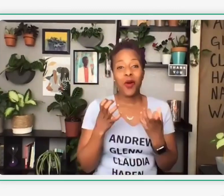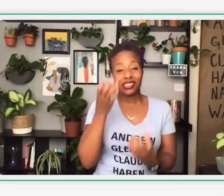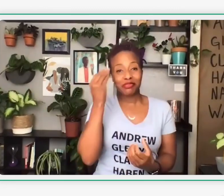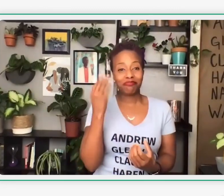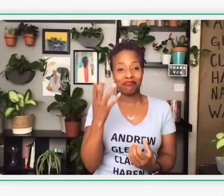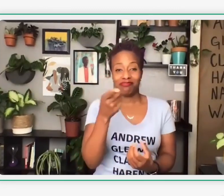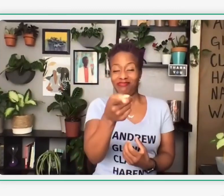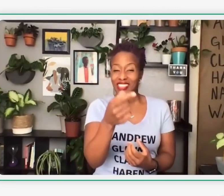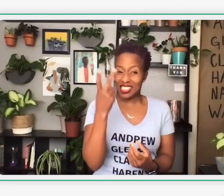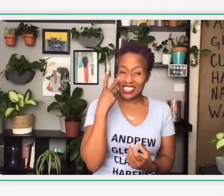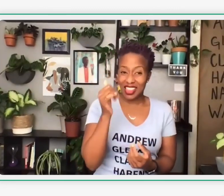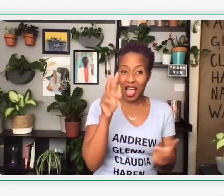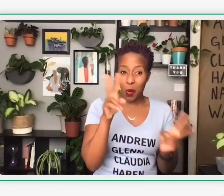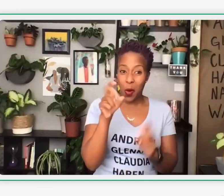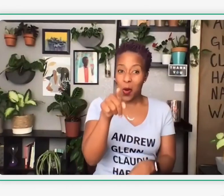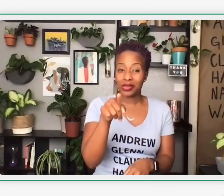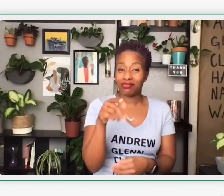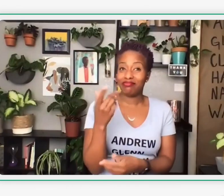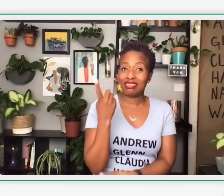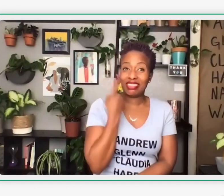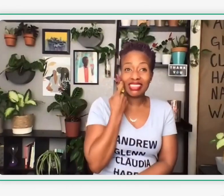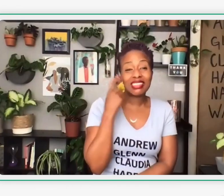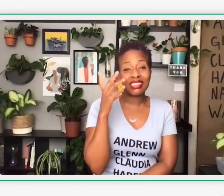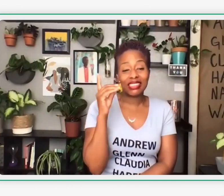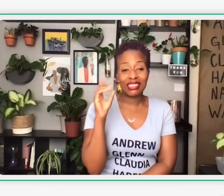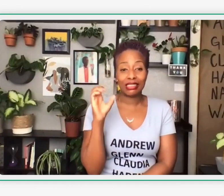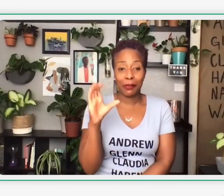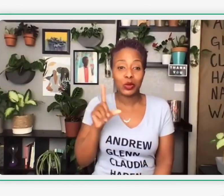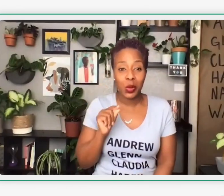I want to thank you to,